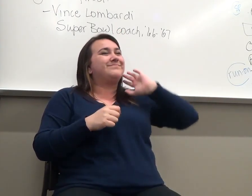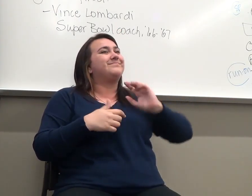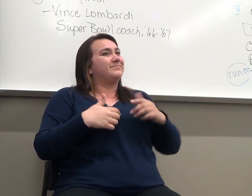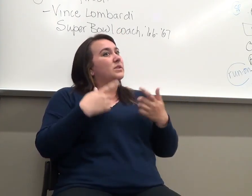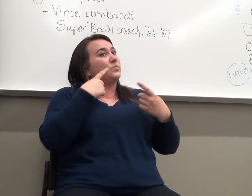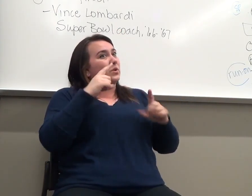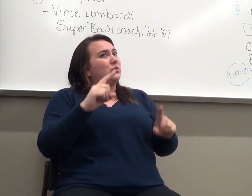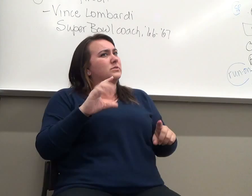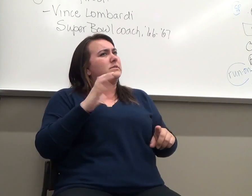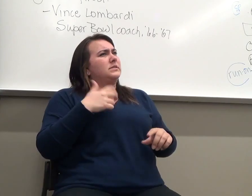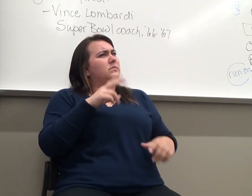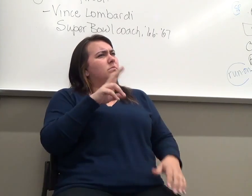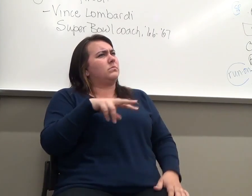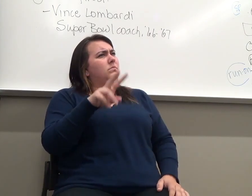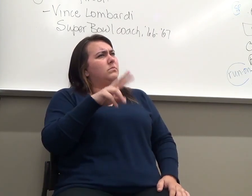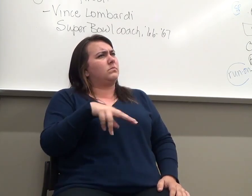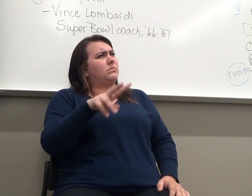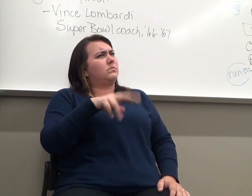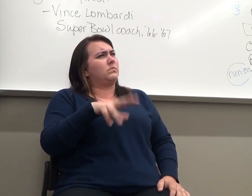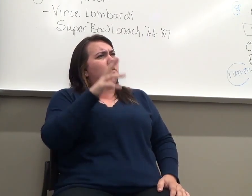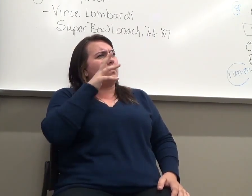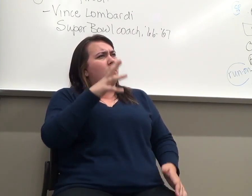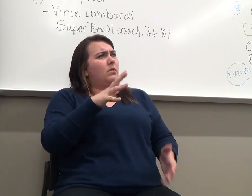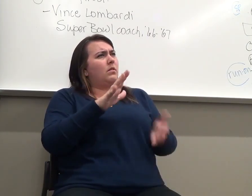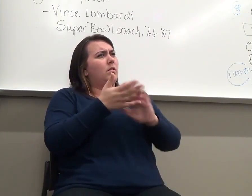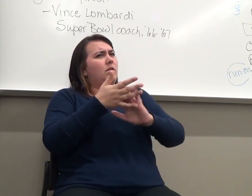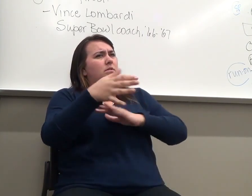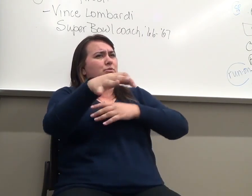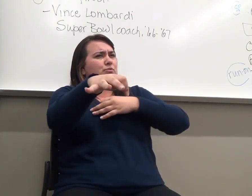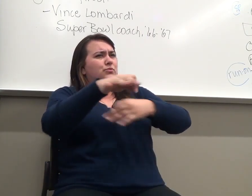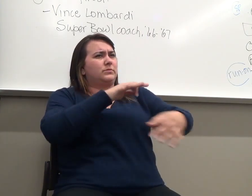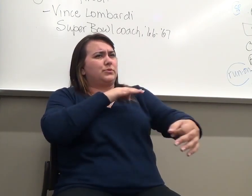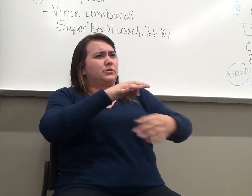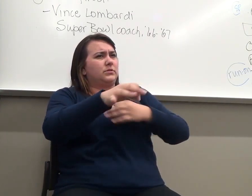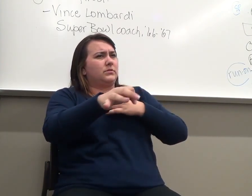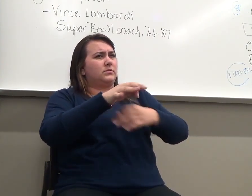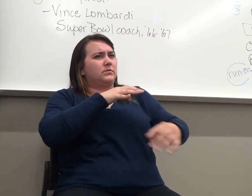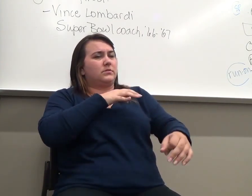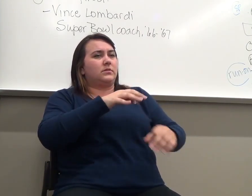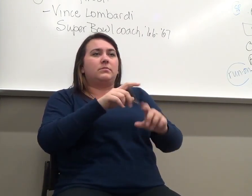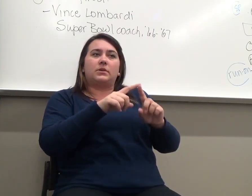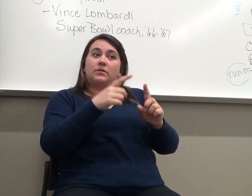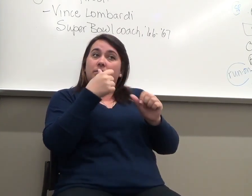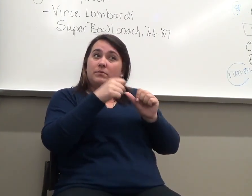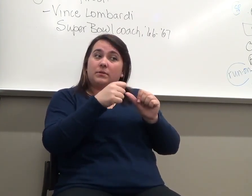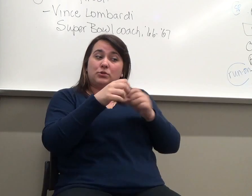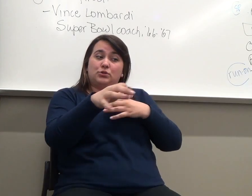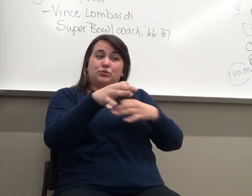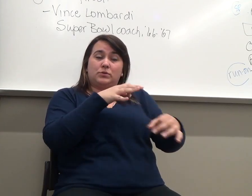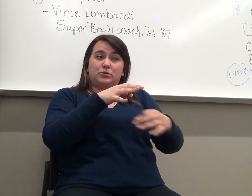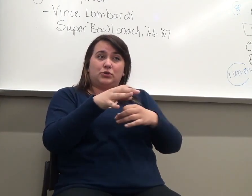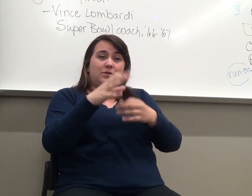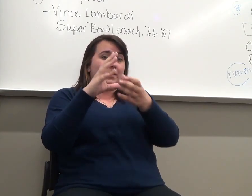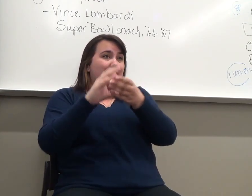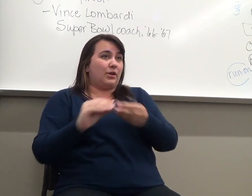say, I got my dog when she was a puppy, and, you know, we're just gonna talk about what happened on that